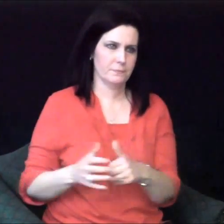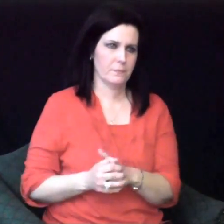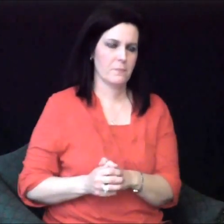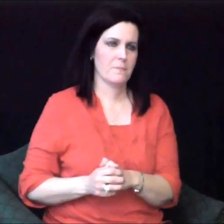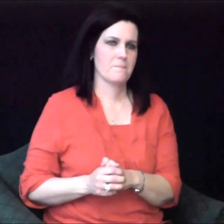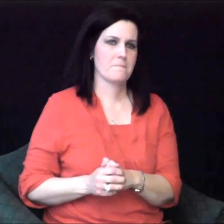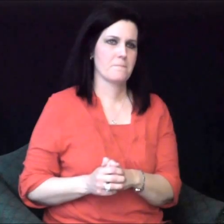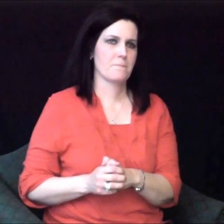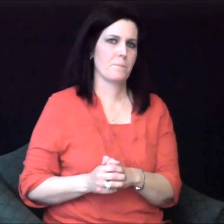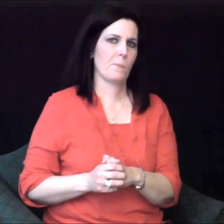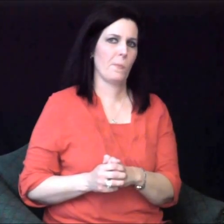much.